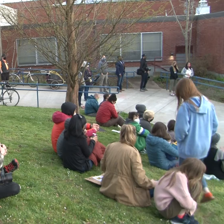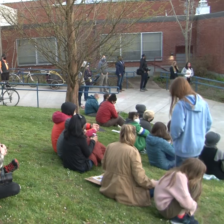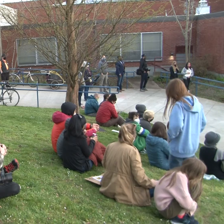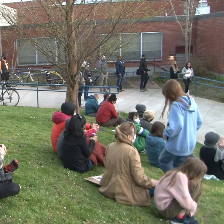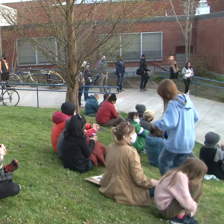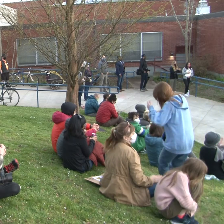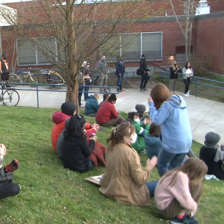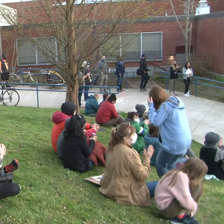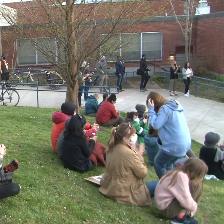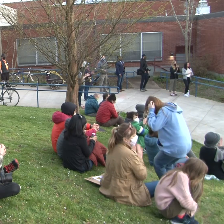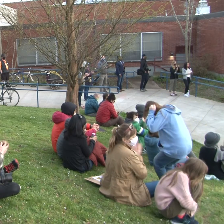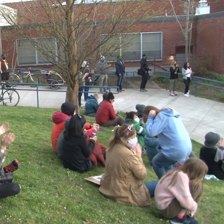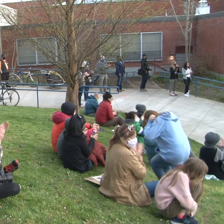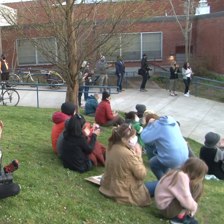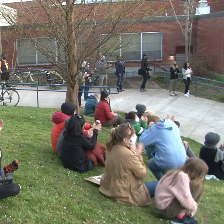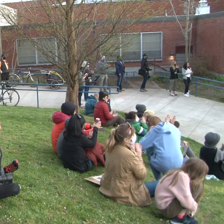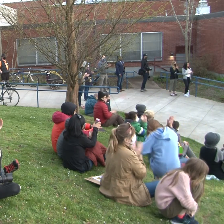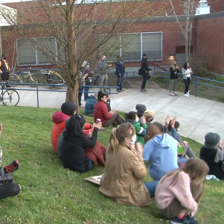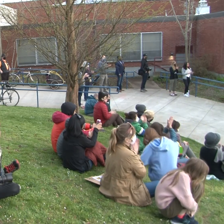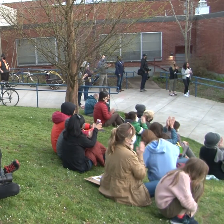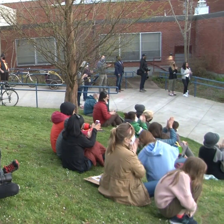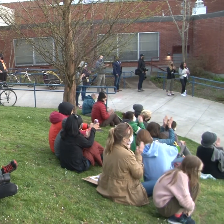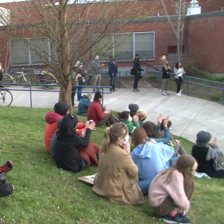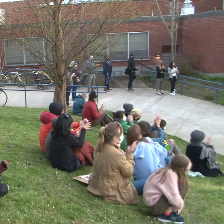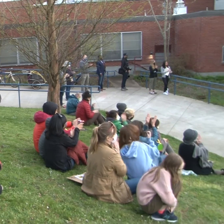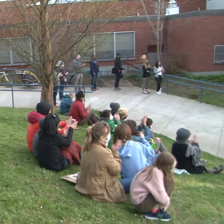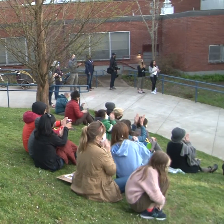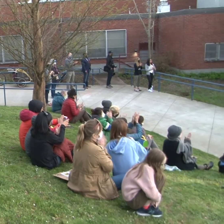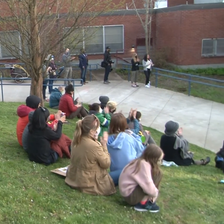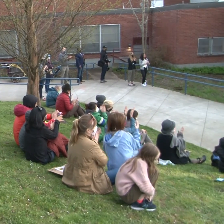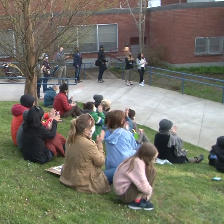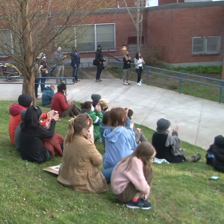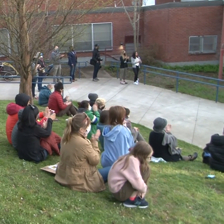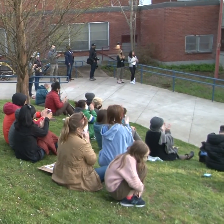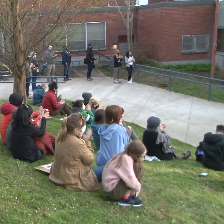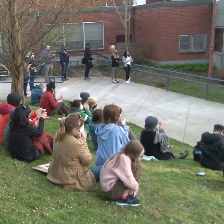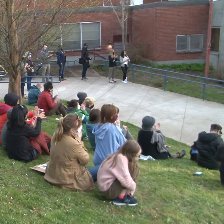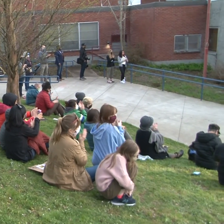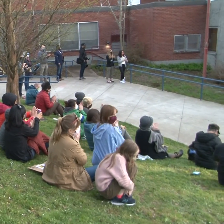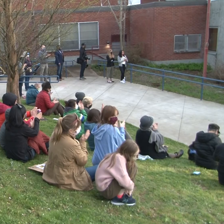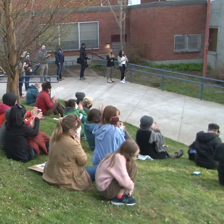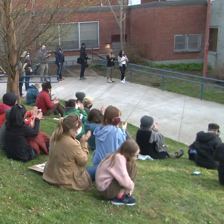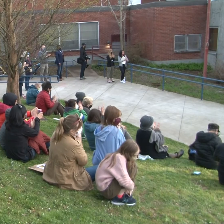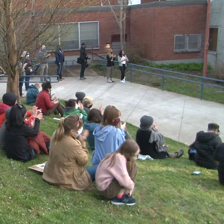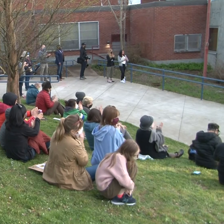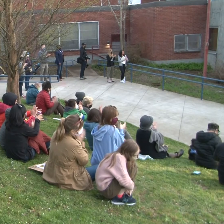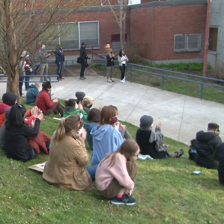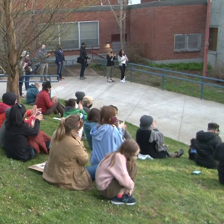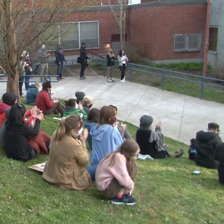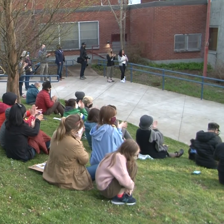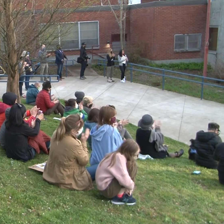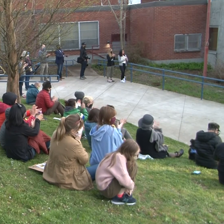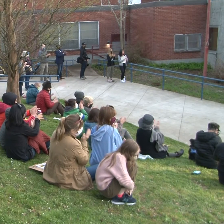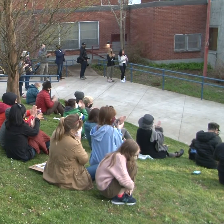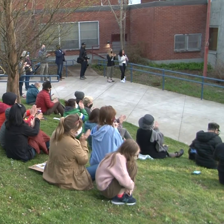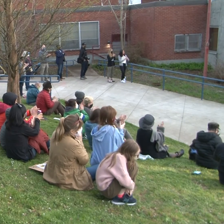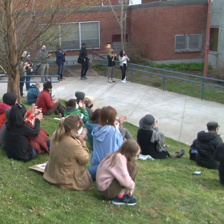of Transportation, all for our greater future. Climate leaders, do not widen